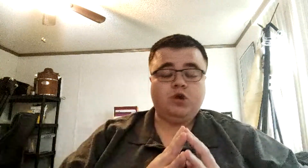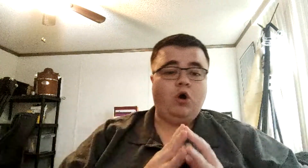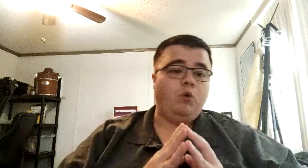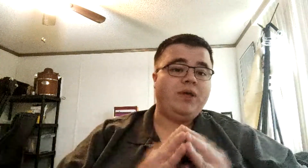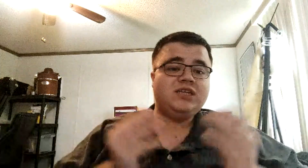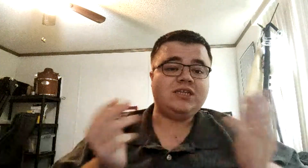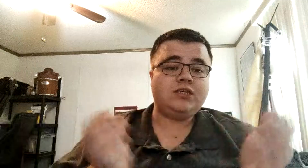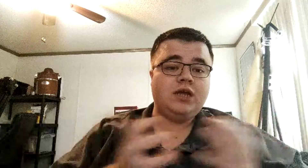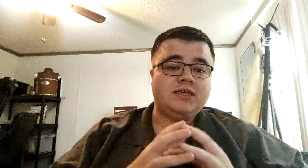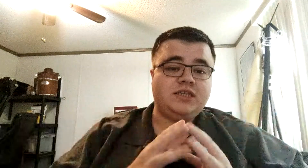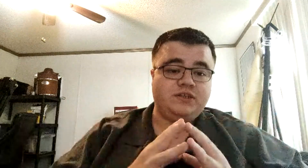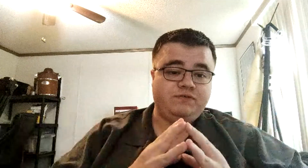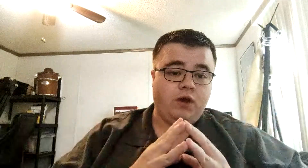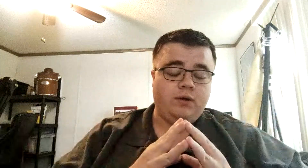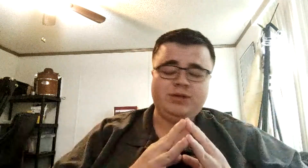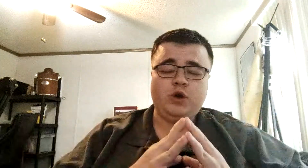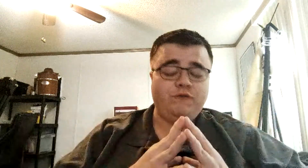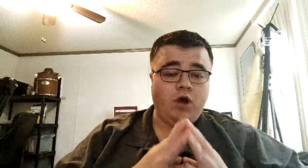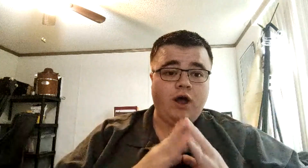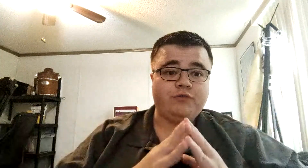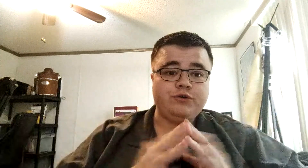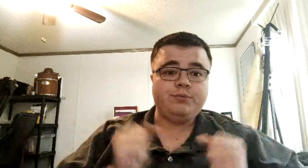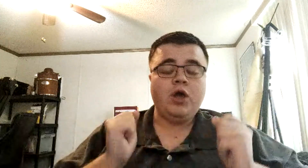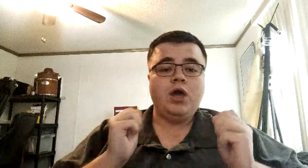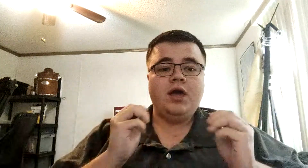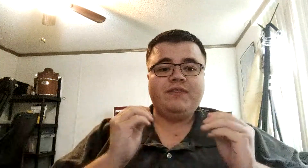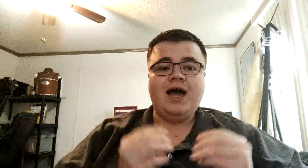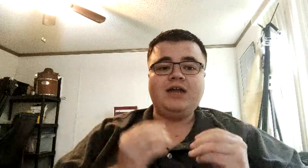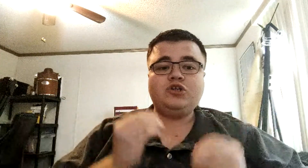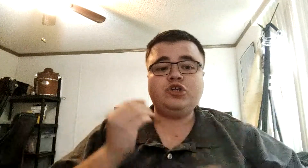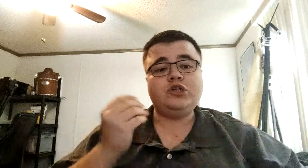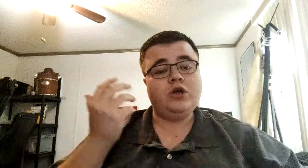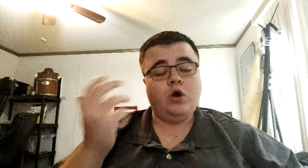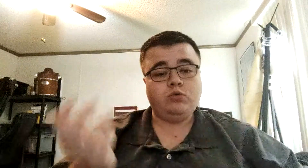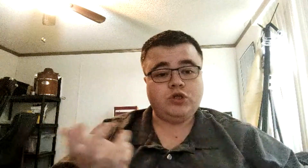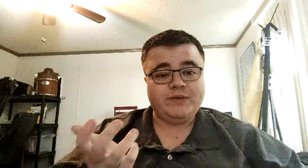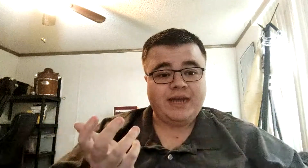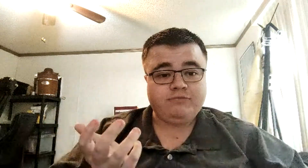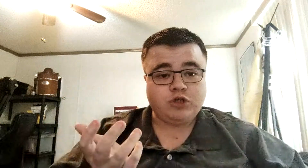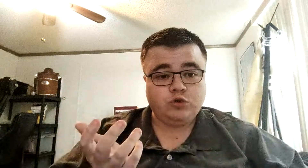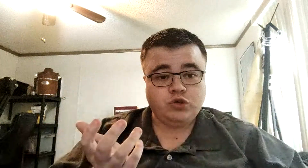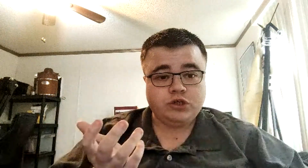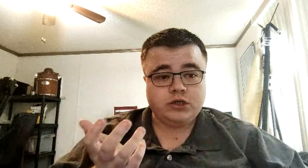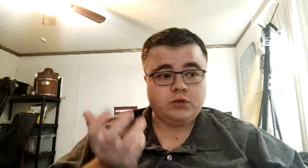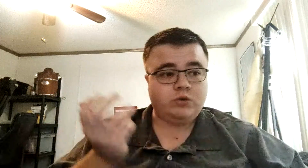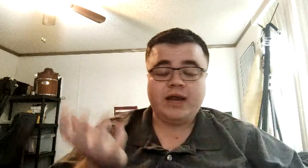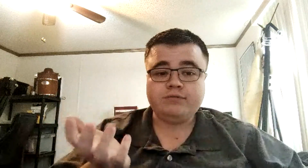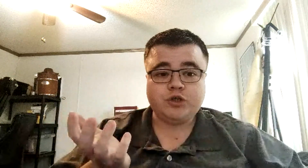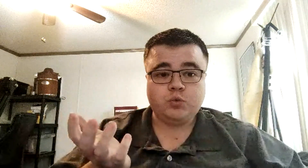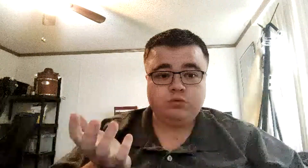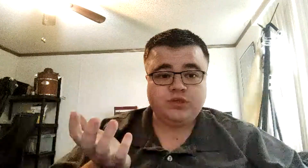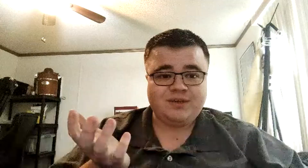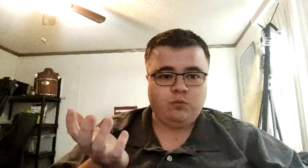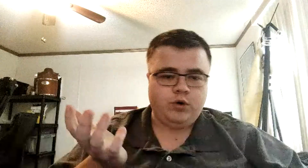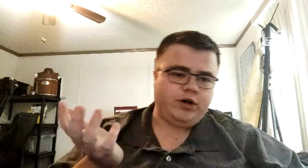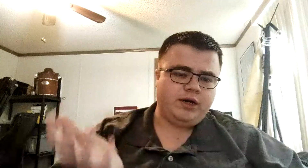So we had just I guess her father that she started to go to a deaf institution or deaf school somewhere